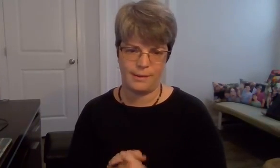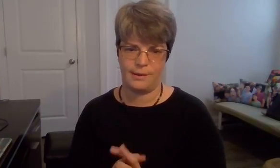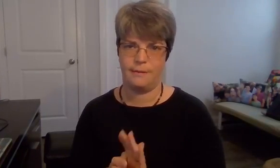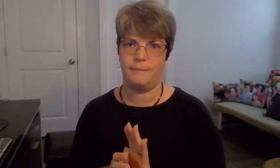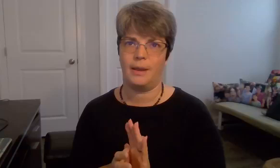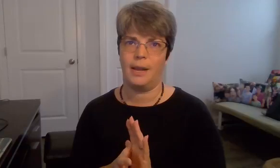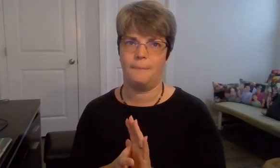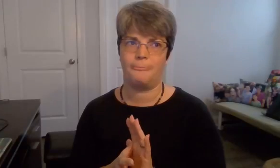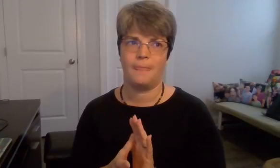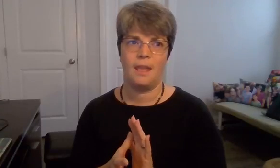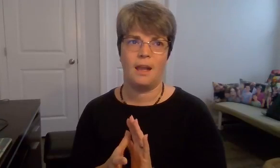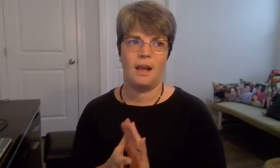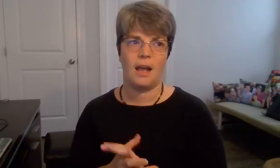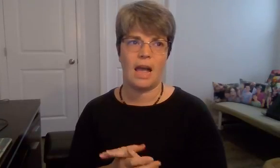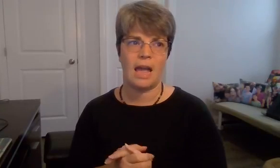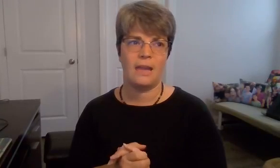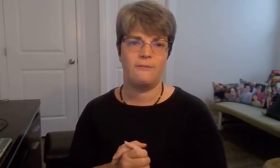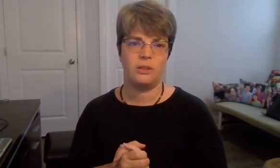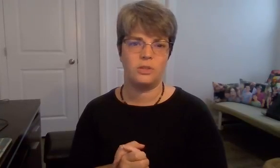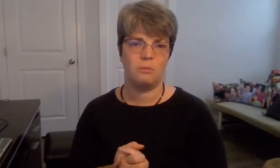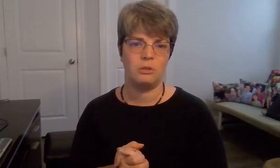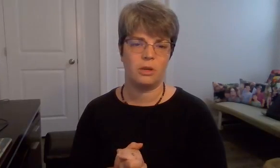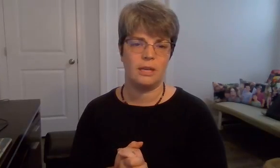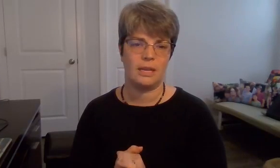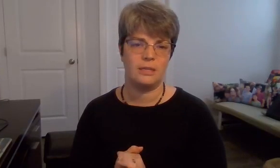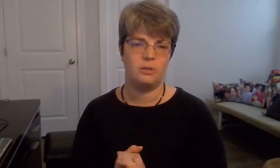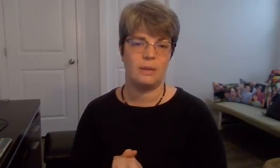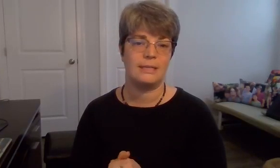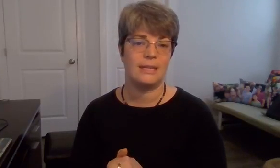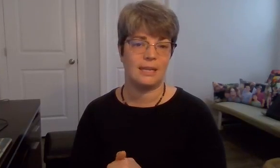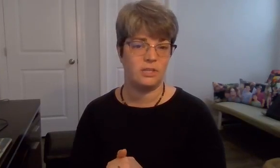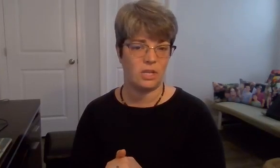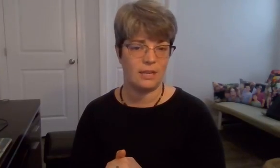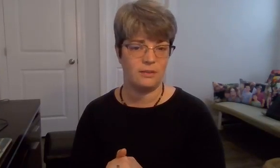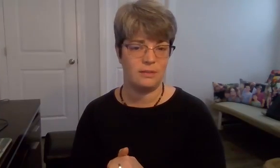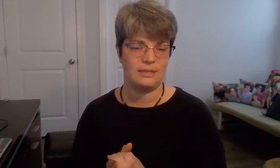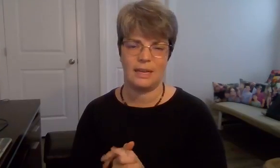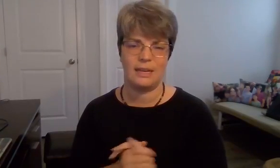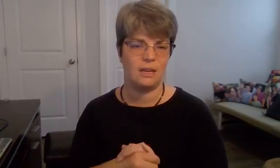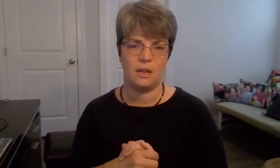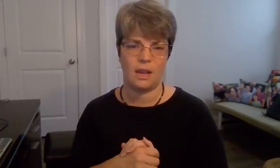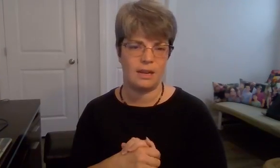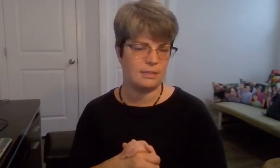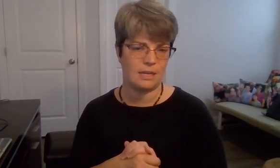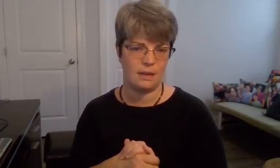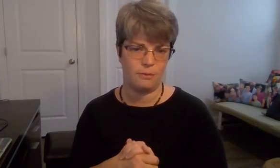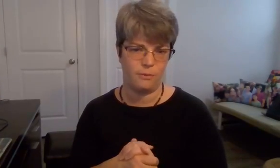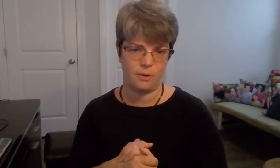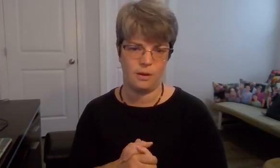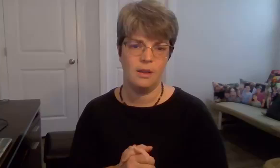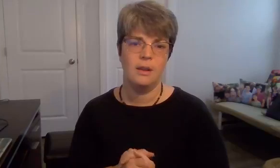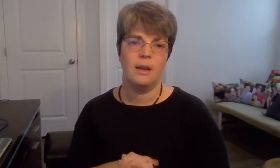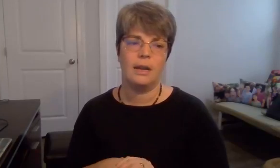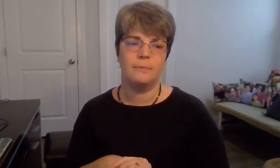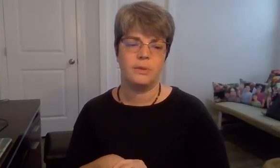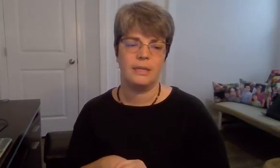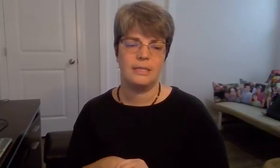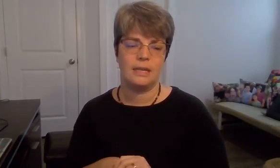heart. I felt so much more connected to my second child. He said, I didn't sign before, so I didn't